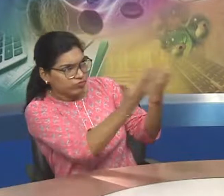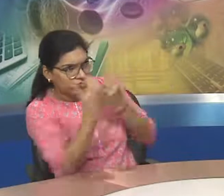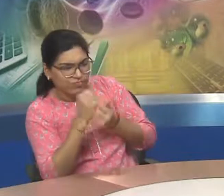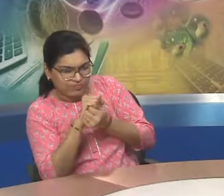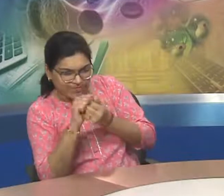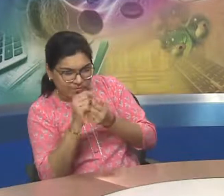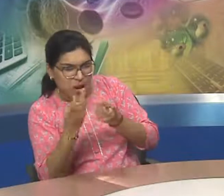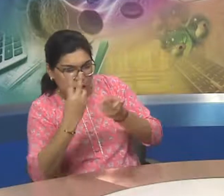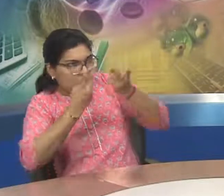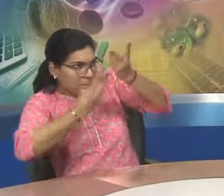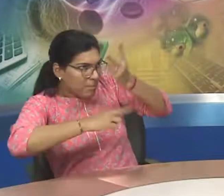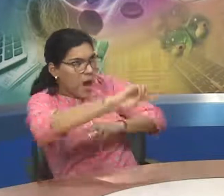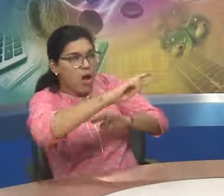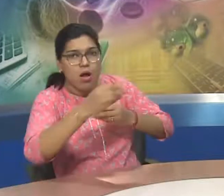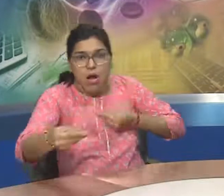in the atmosphere